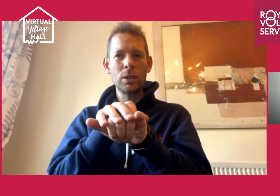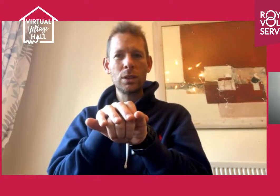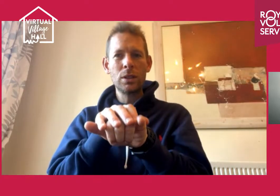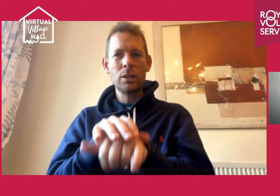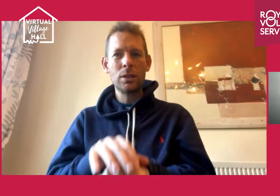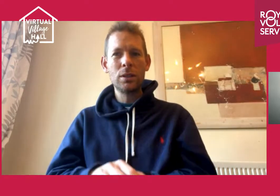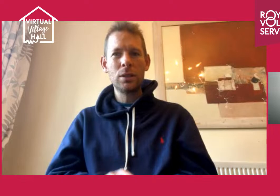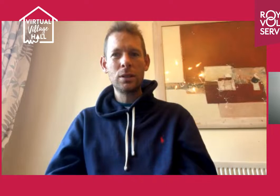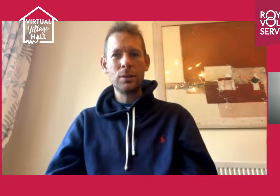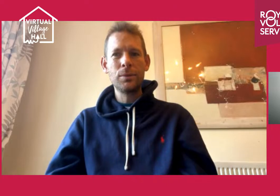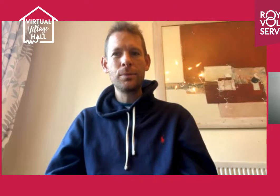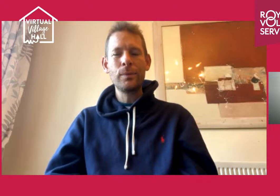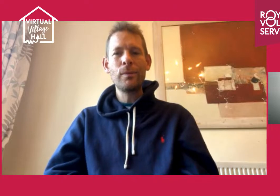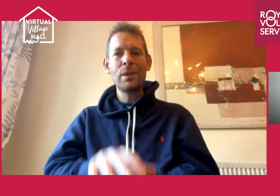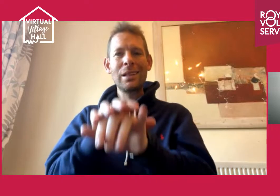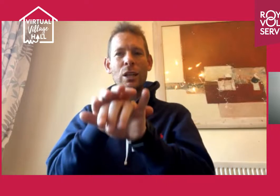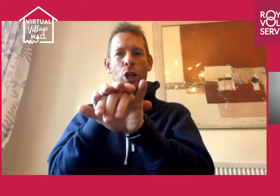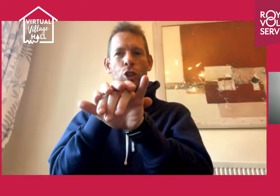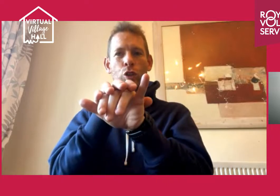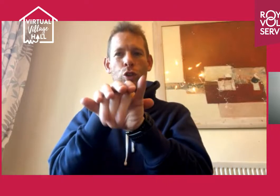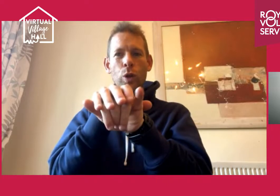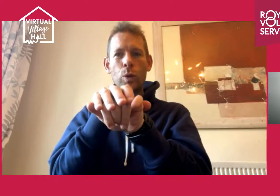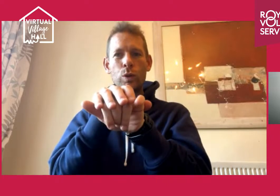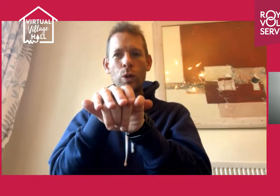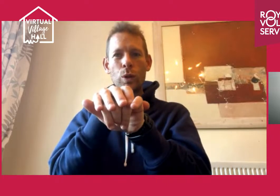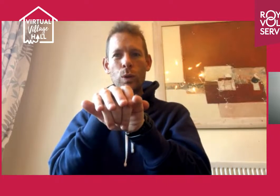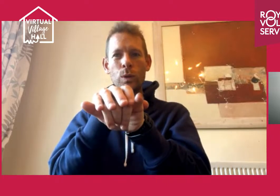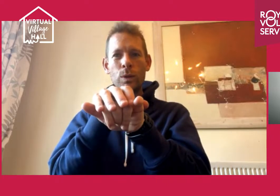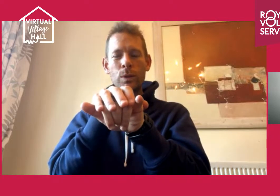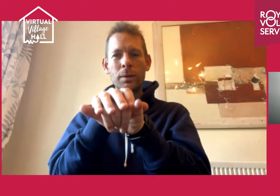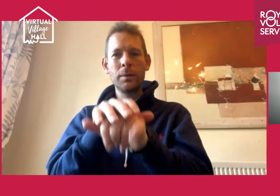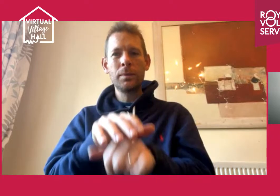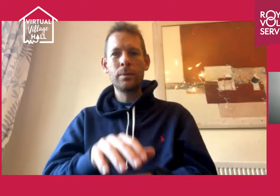Or tortoise. Some people might keep tortoises as pets.